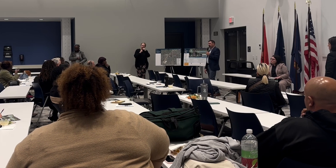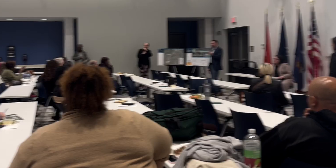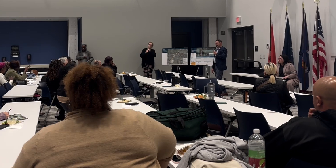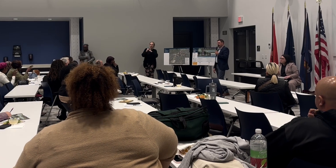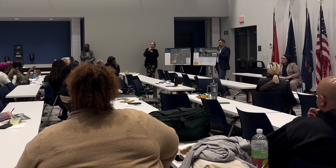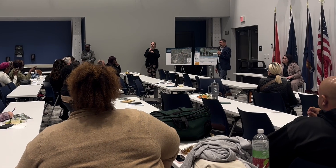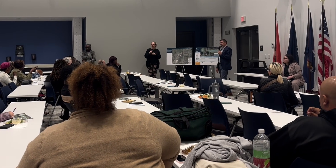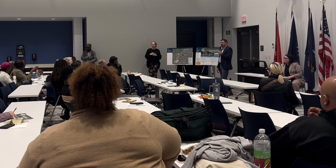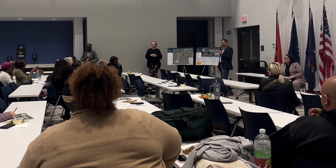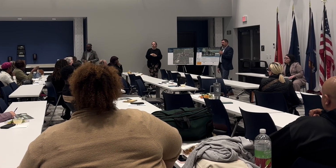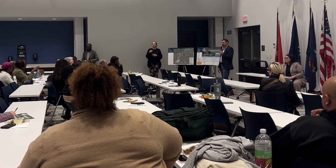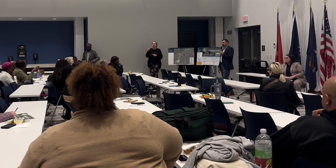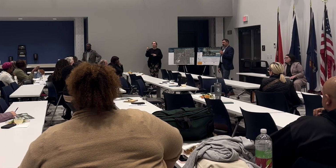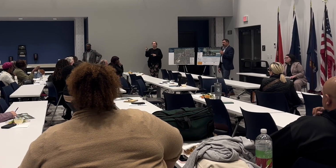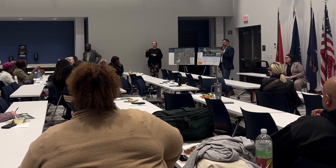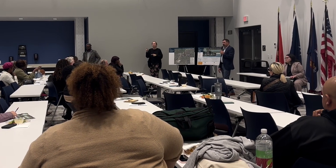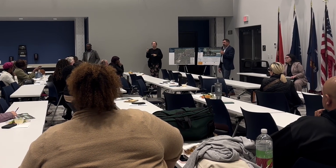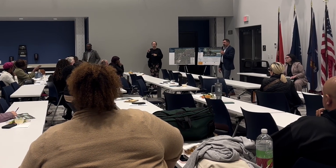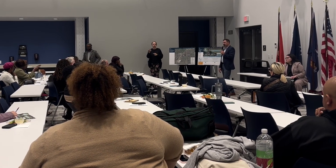structures.